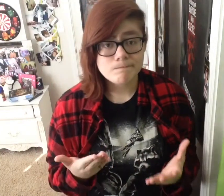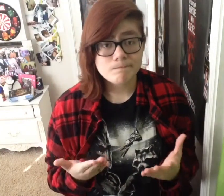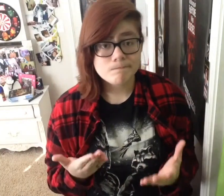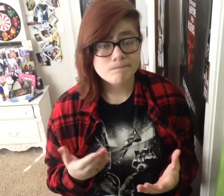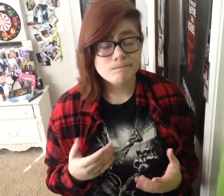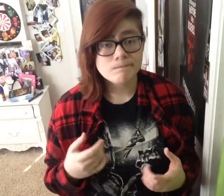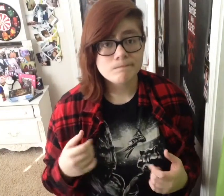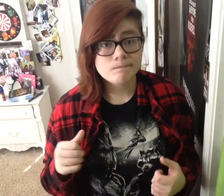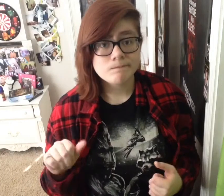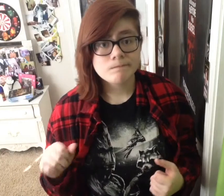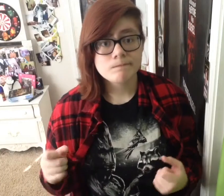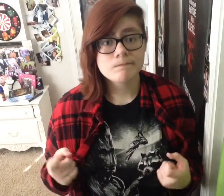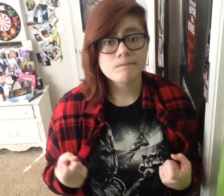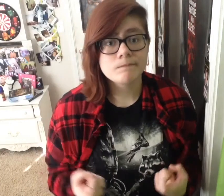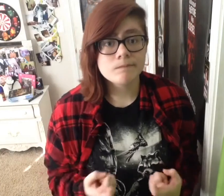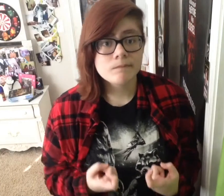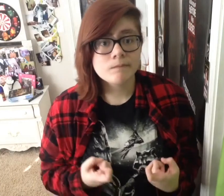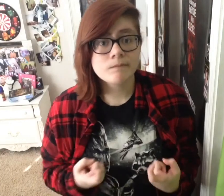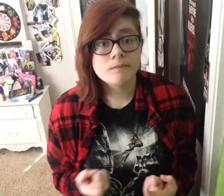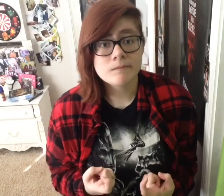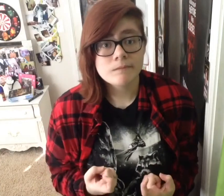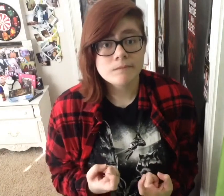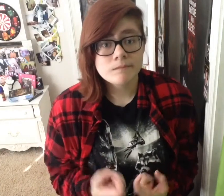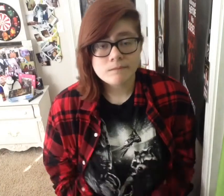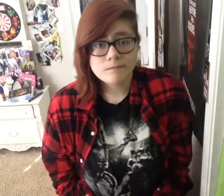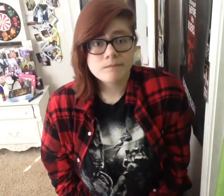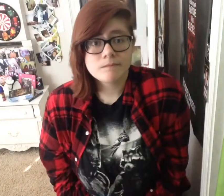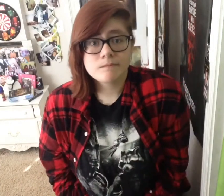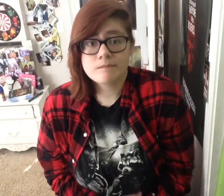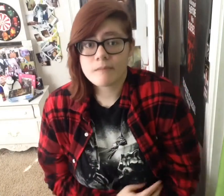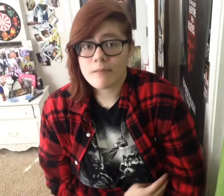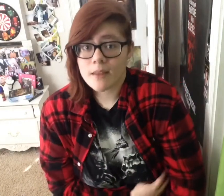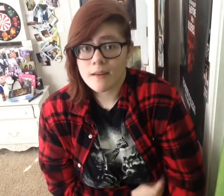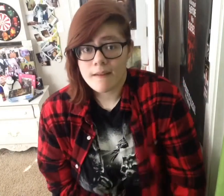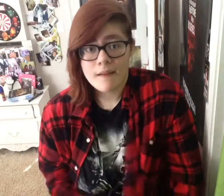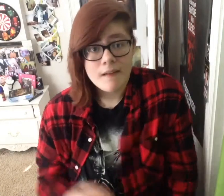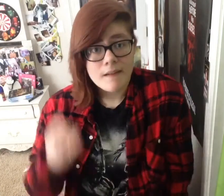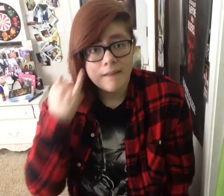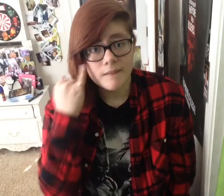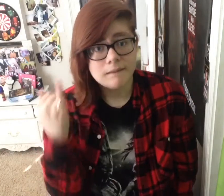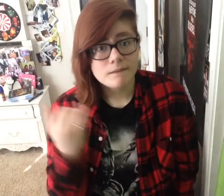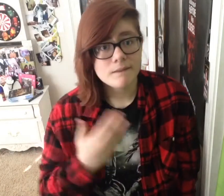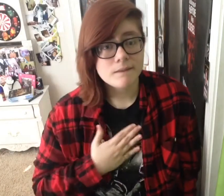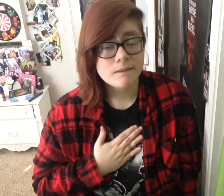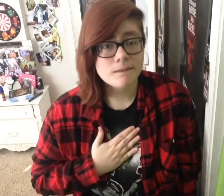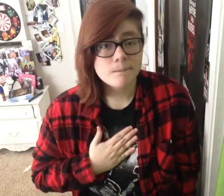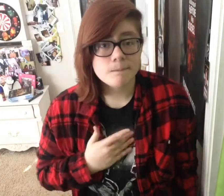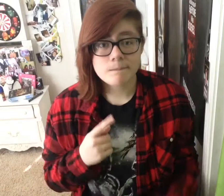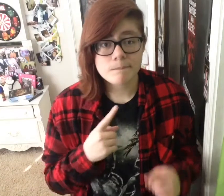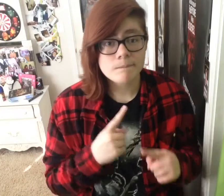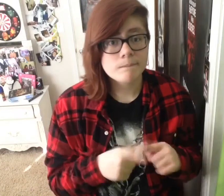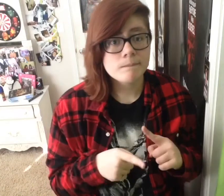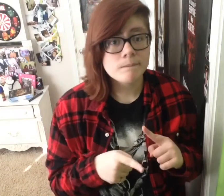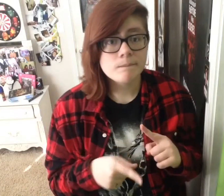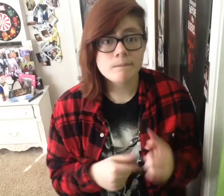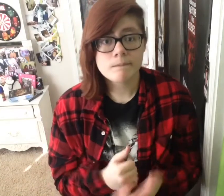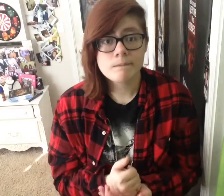a sin? If I can't